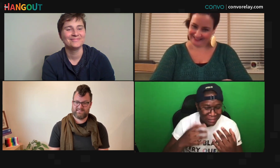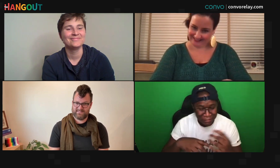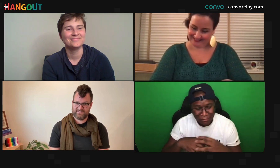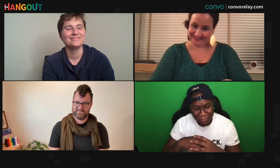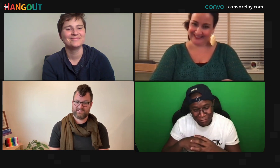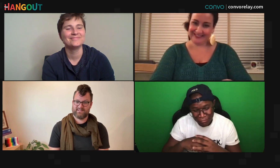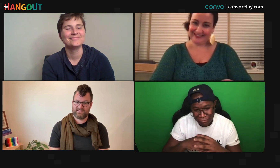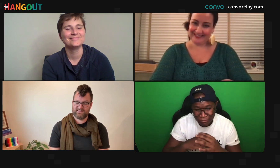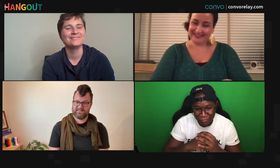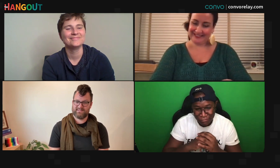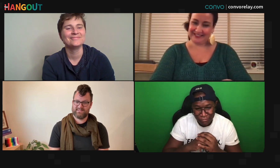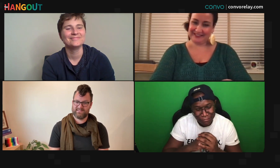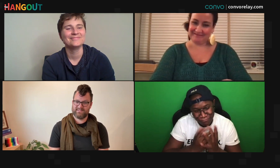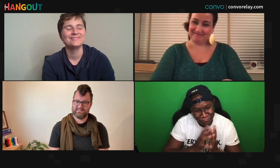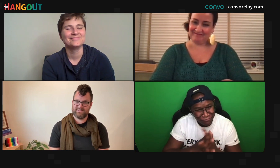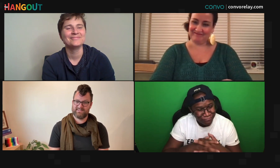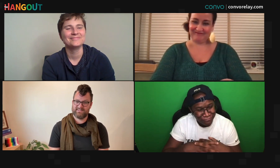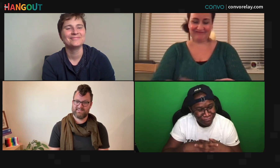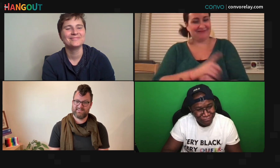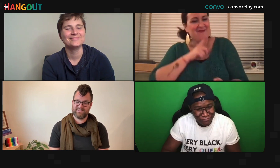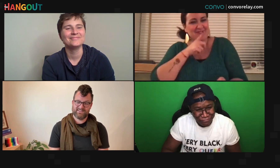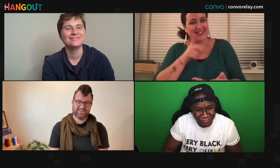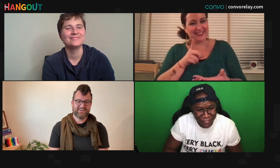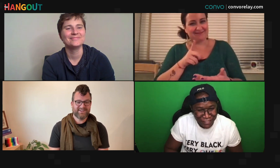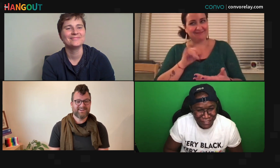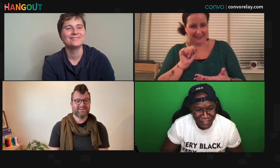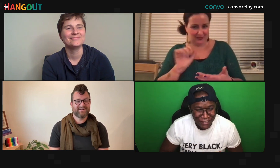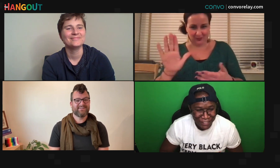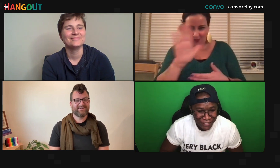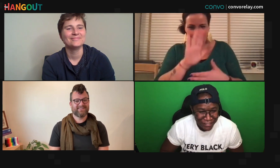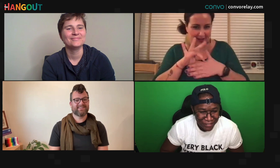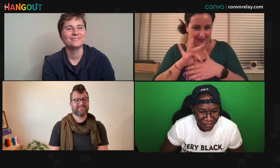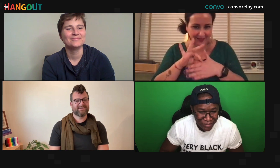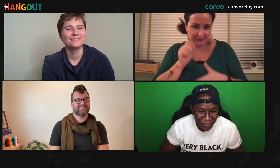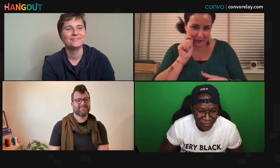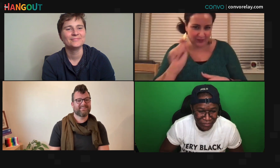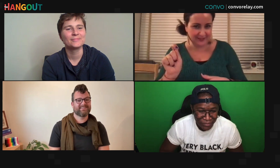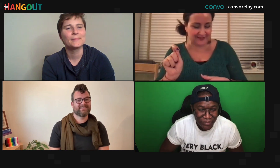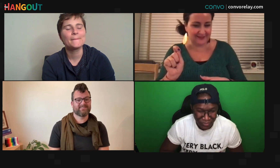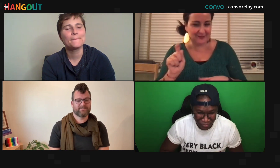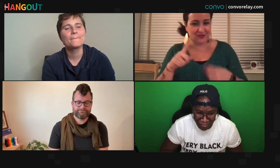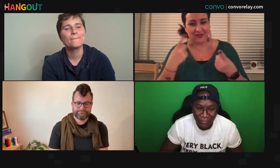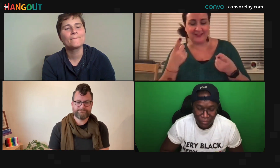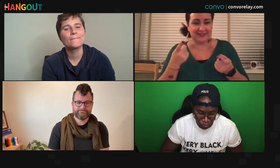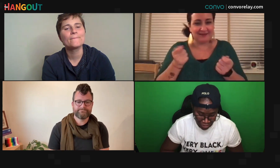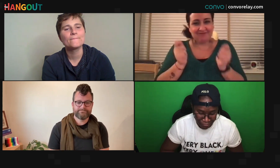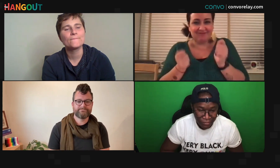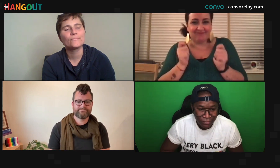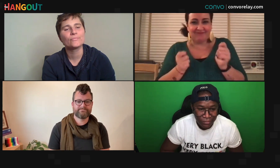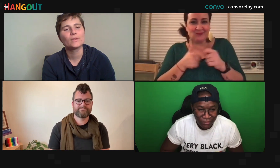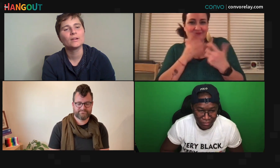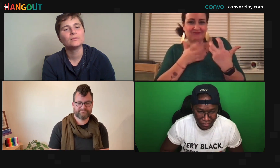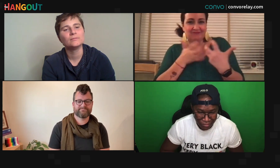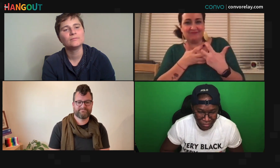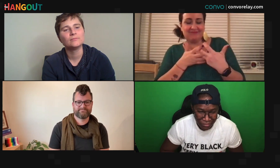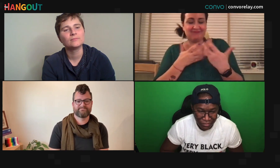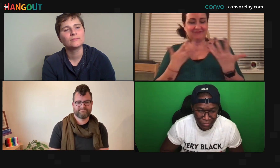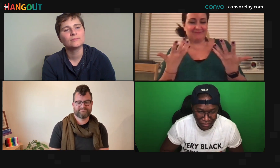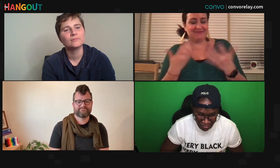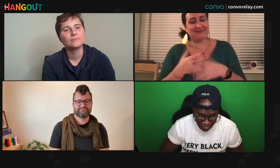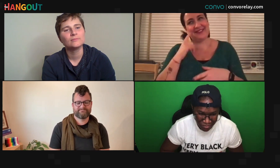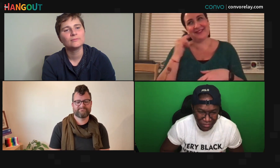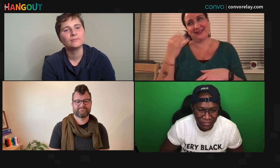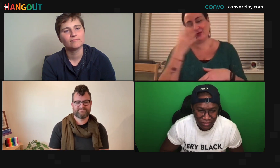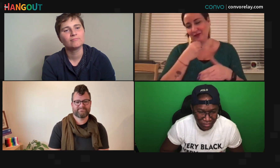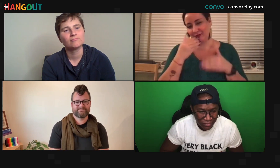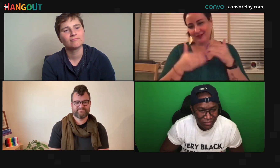what I needed to mesh with the right age group. This is Melissa. You know, it's your content. You